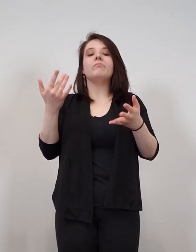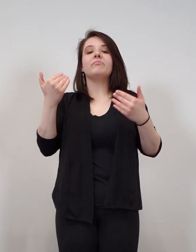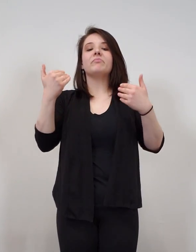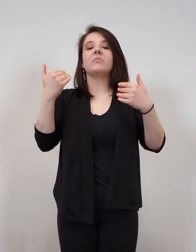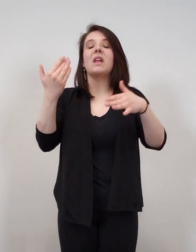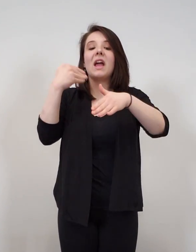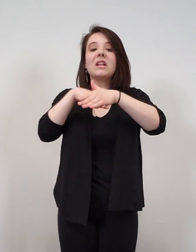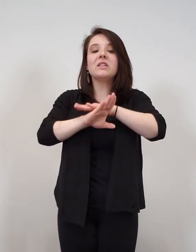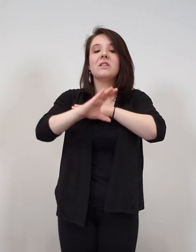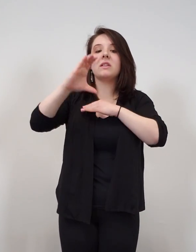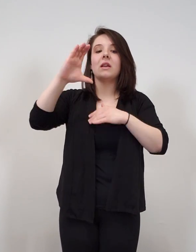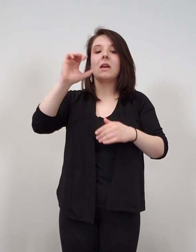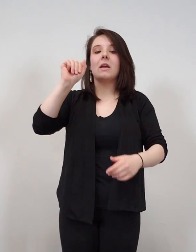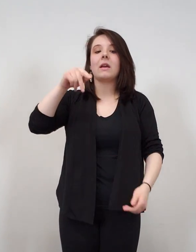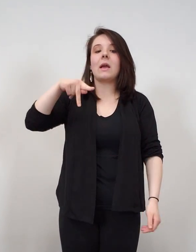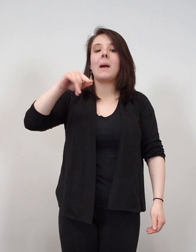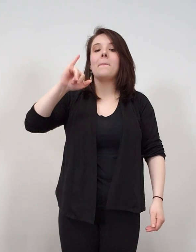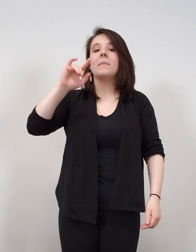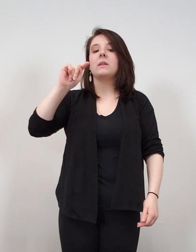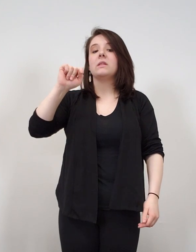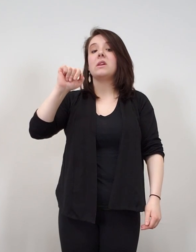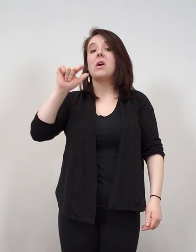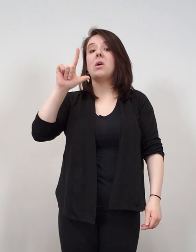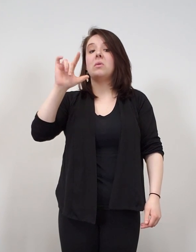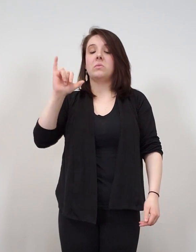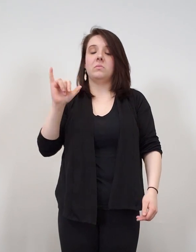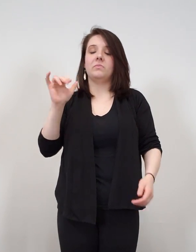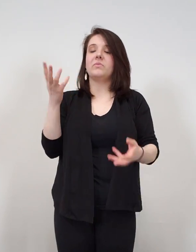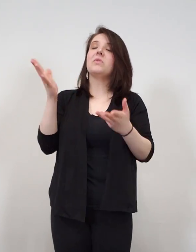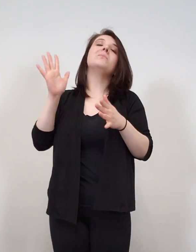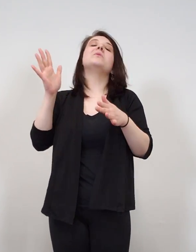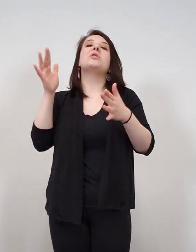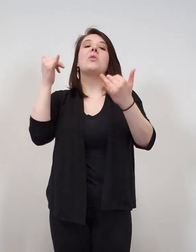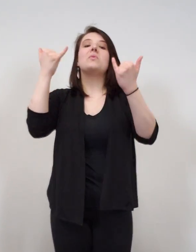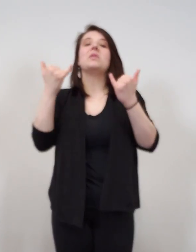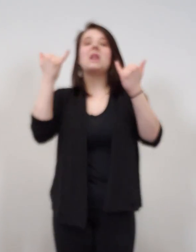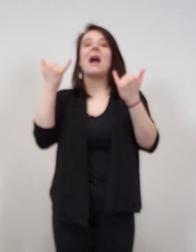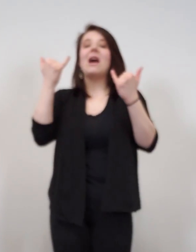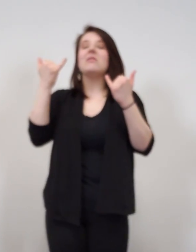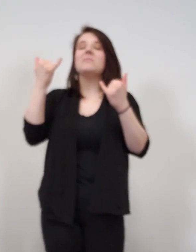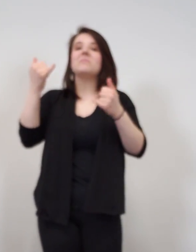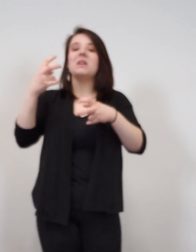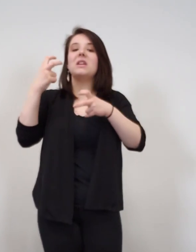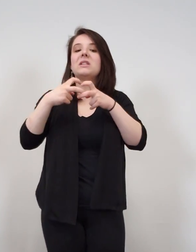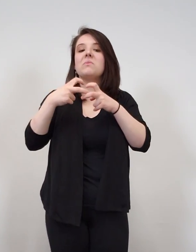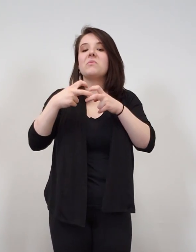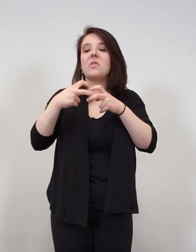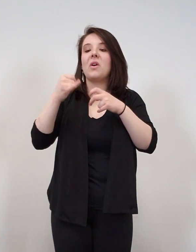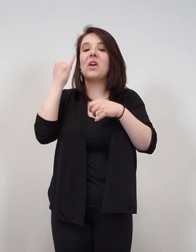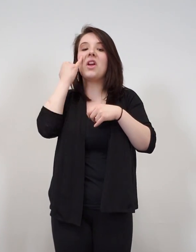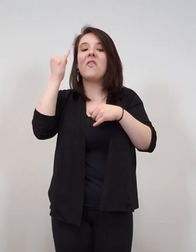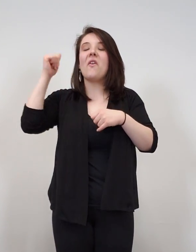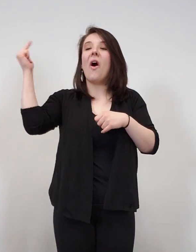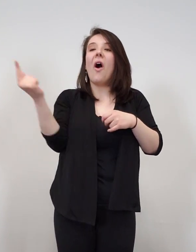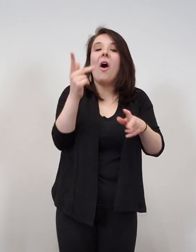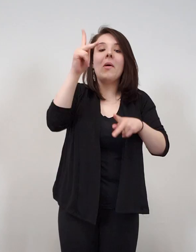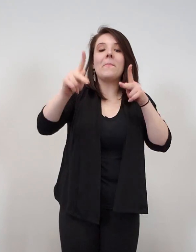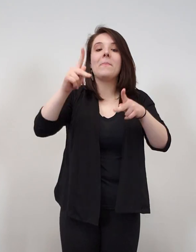the people in the United States to have unlimited power. So what they did was they